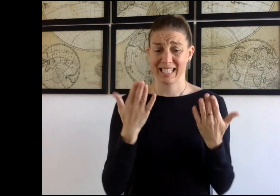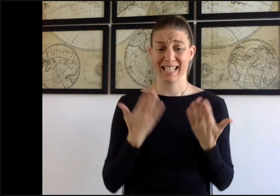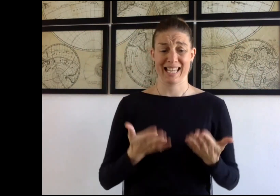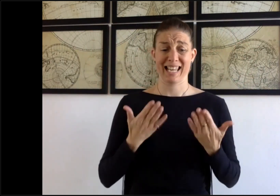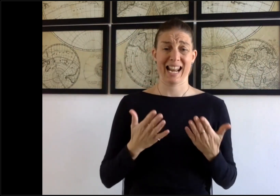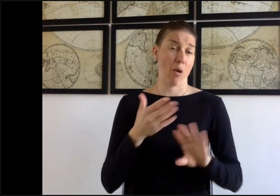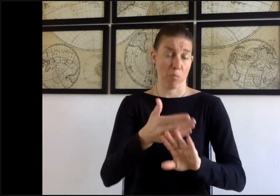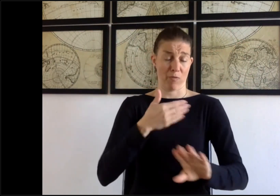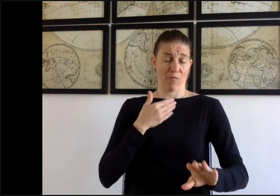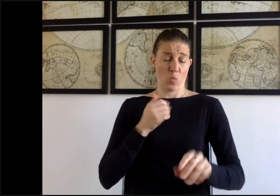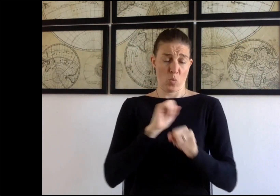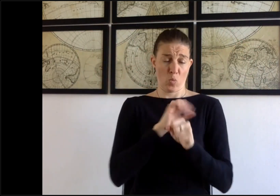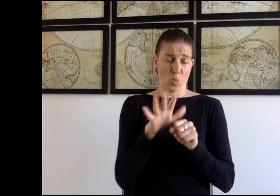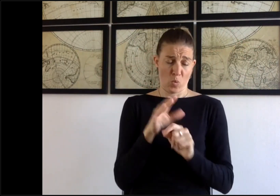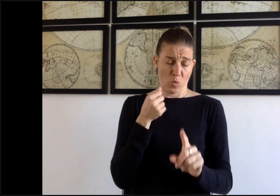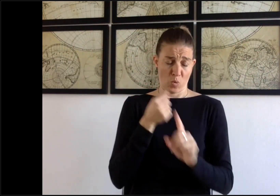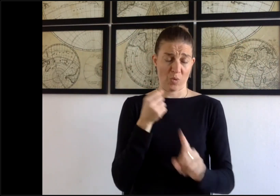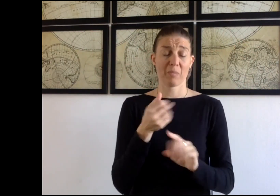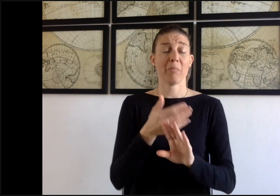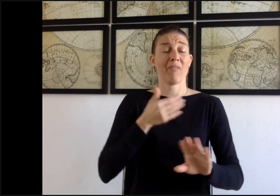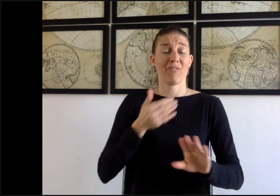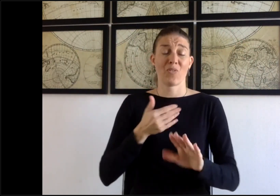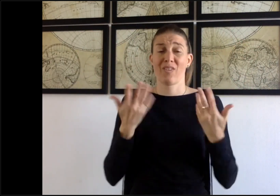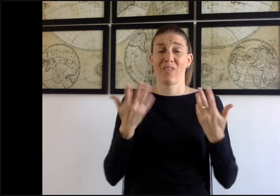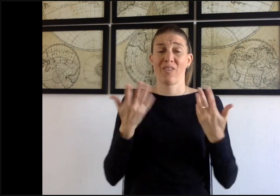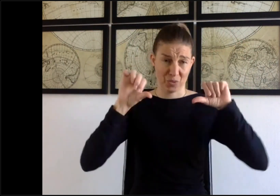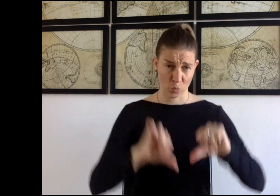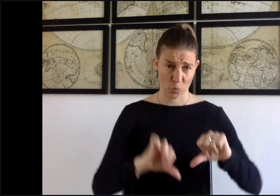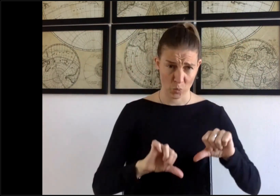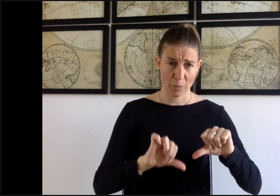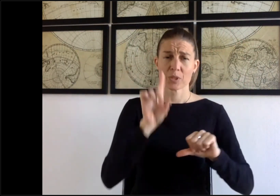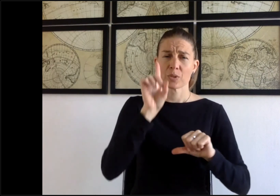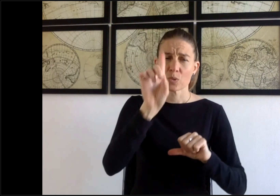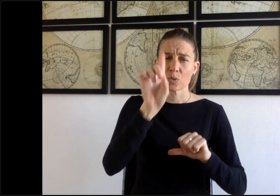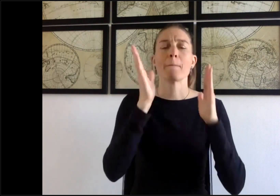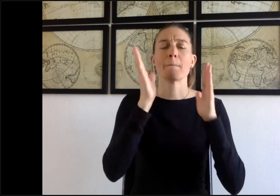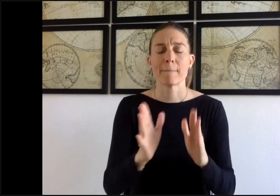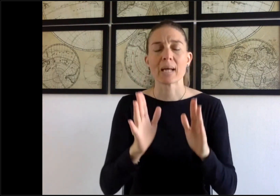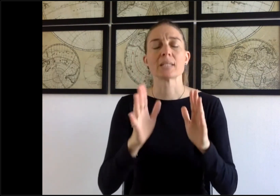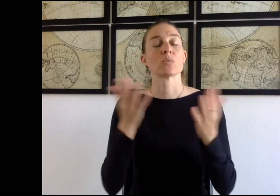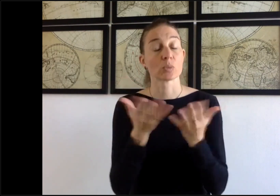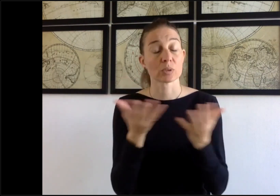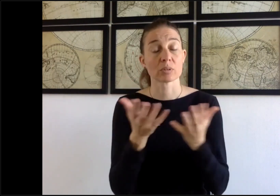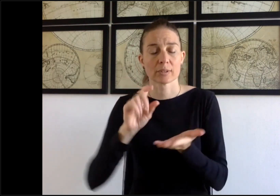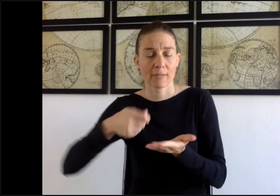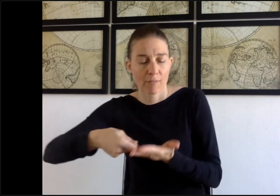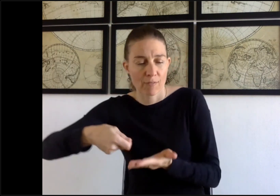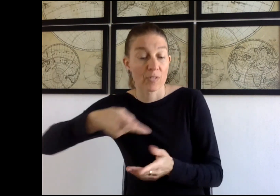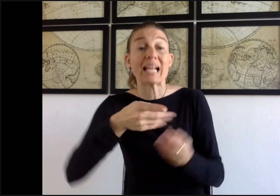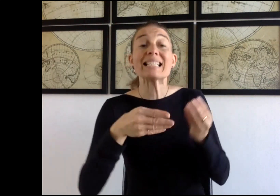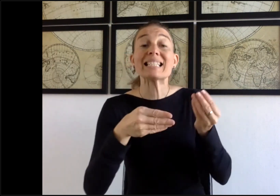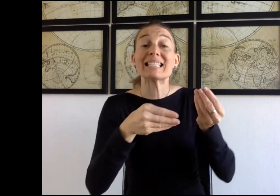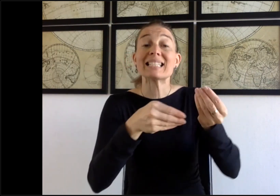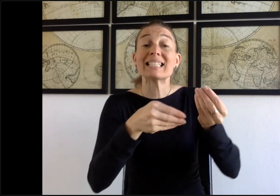need to invest in skills programs and social protection. And while the COVID-19 crisis is